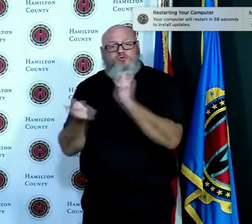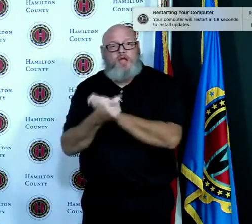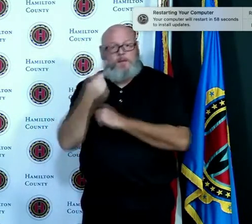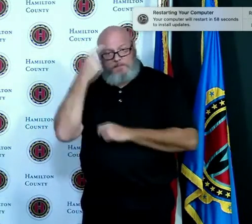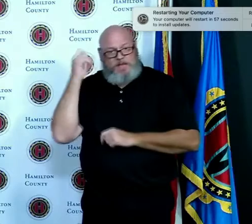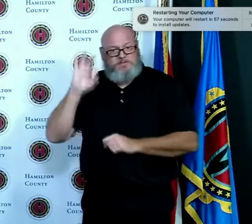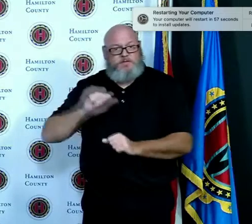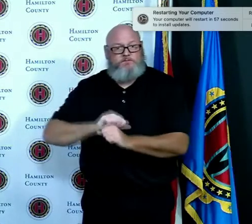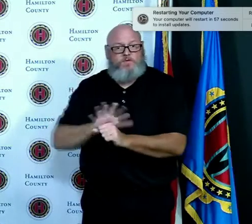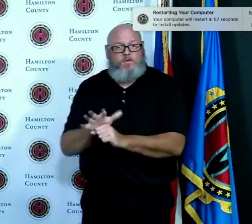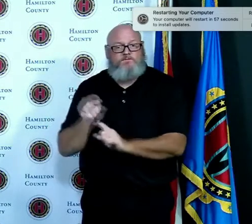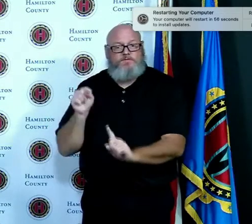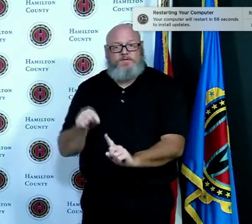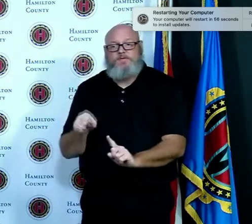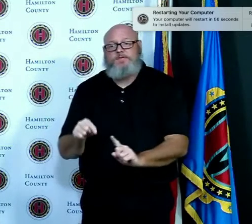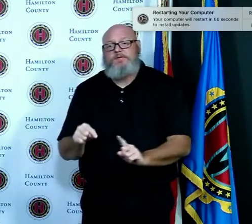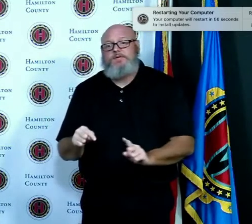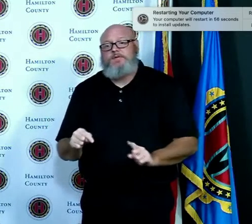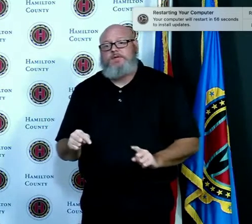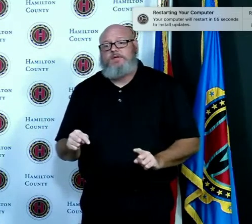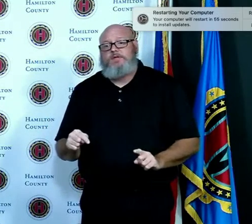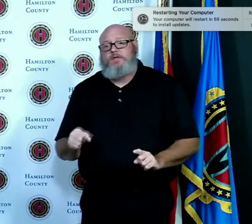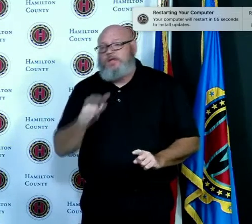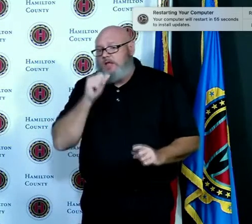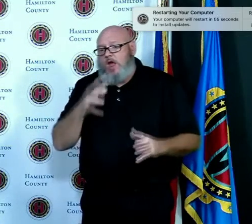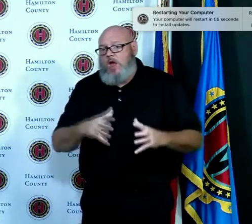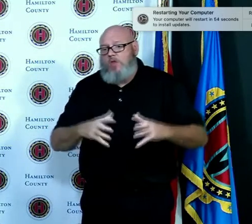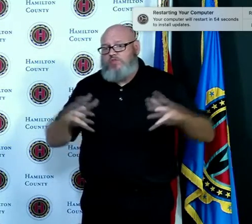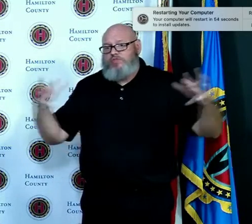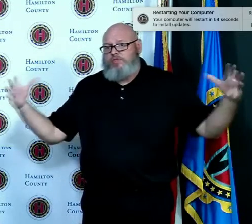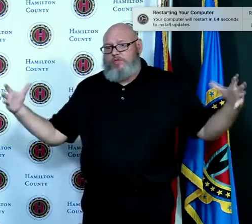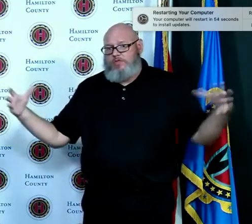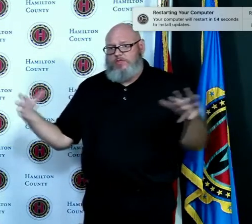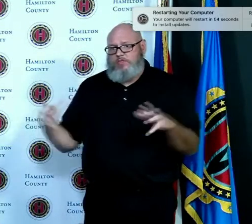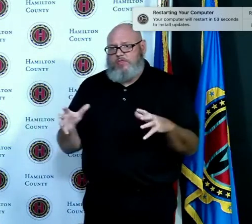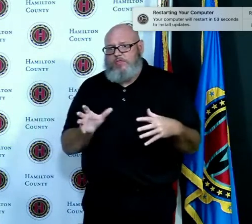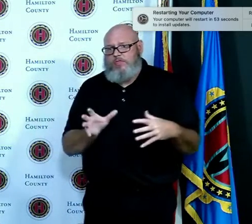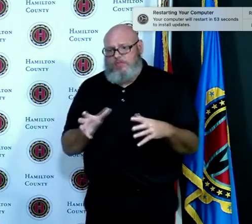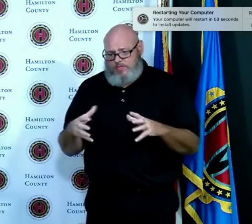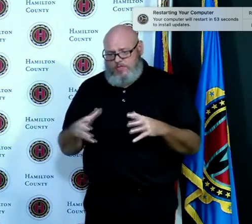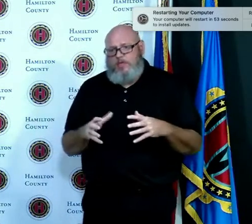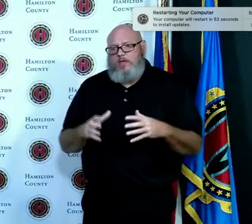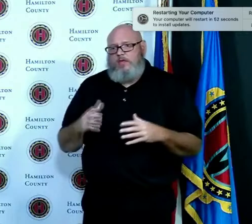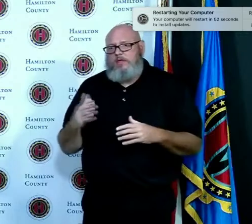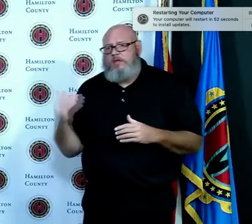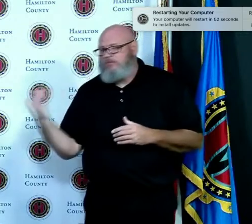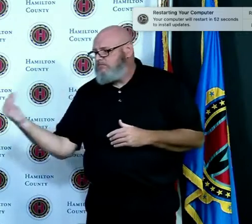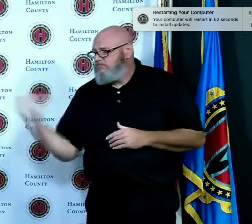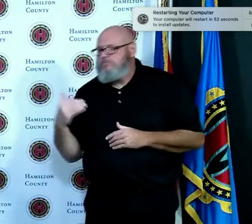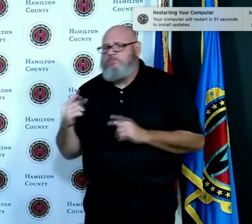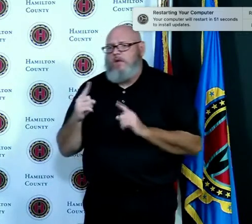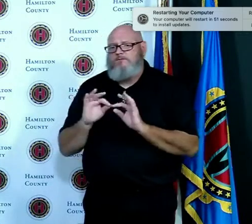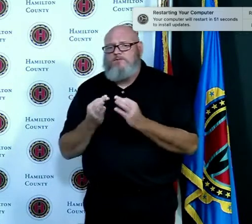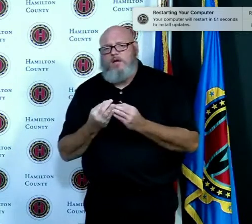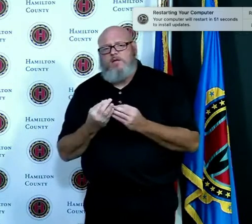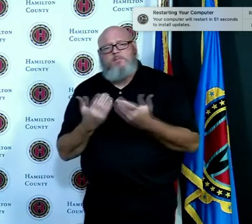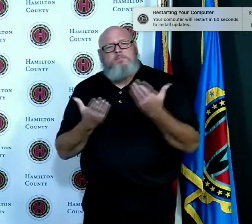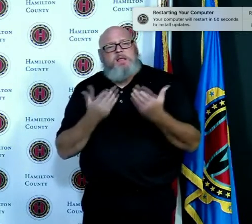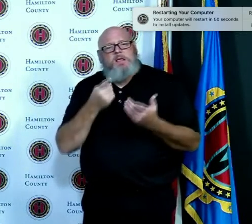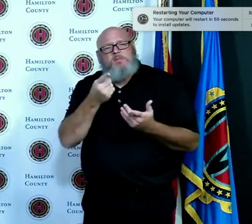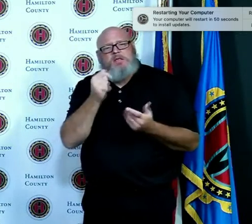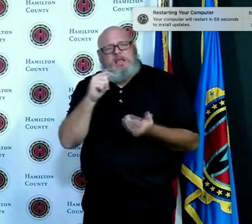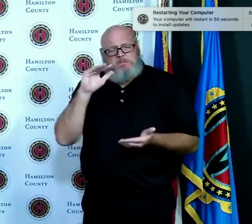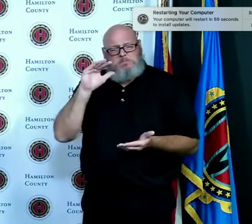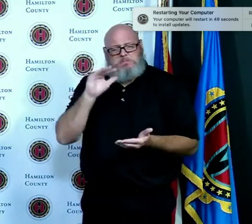inside. My thought is if we really want to make a difference, the only tool that we have